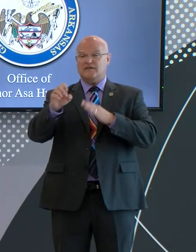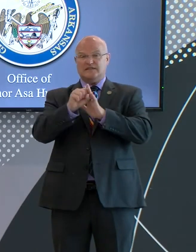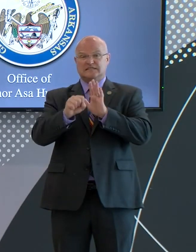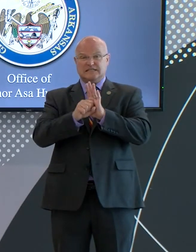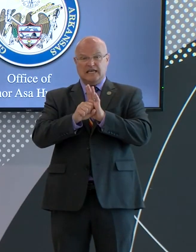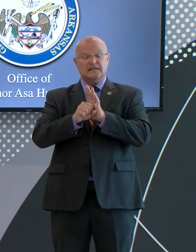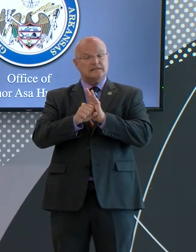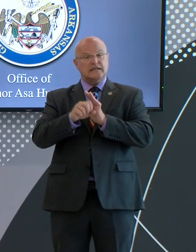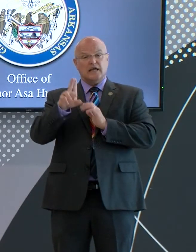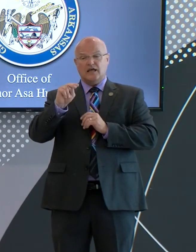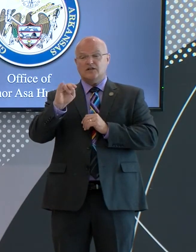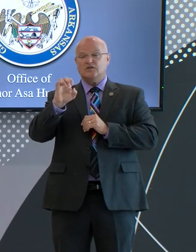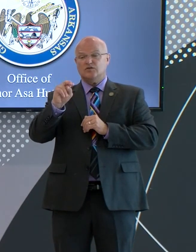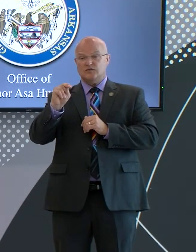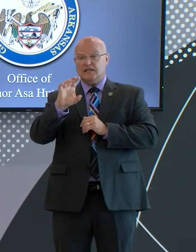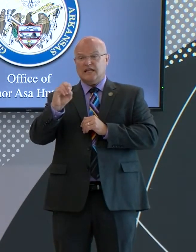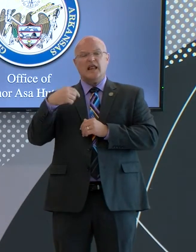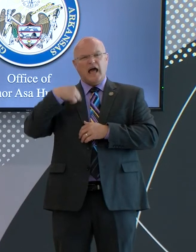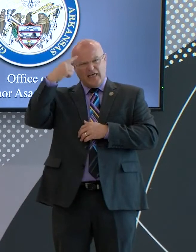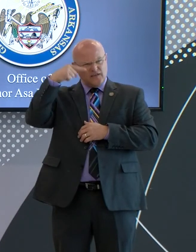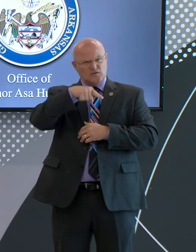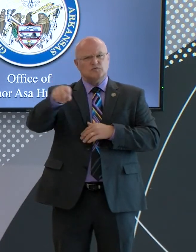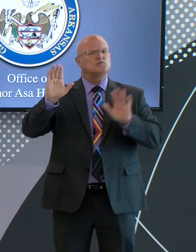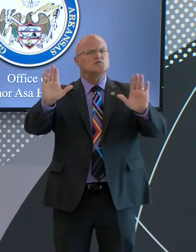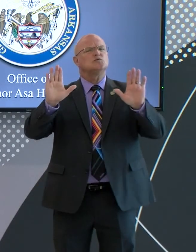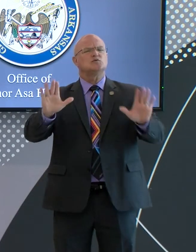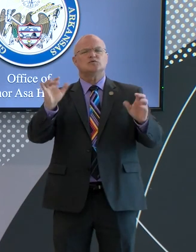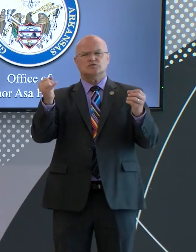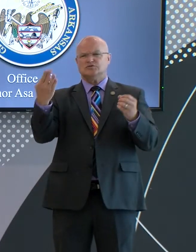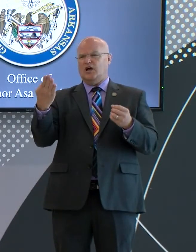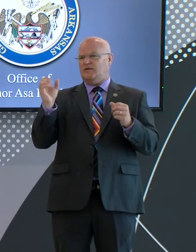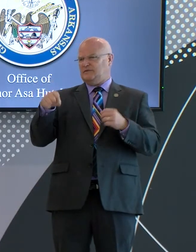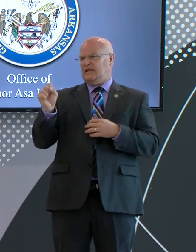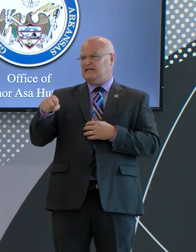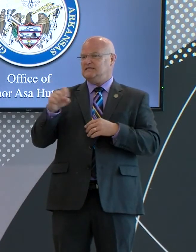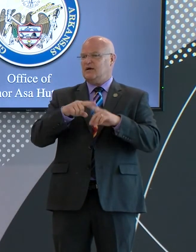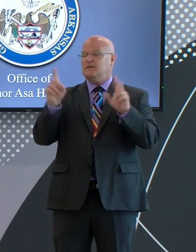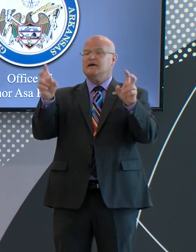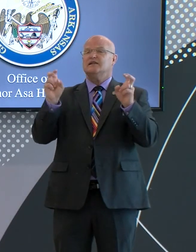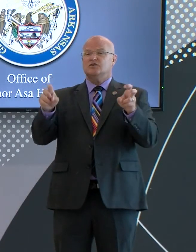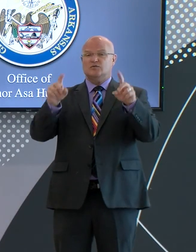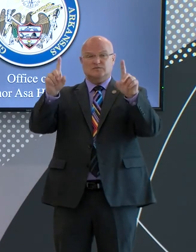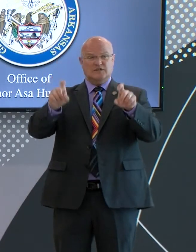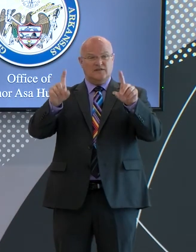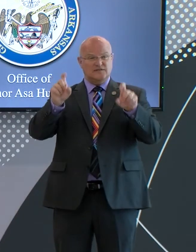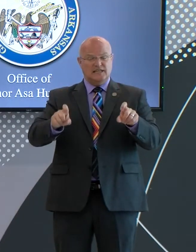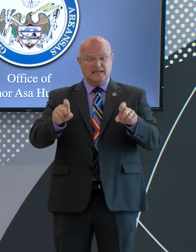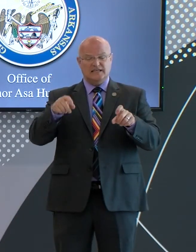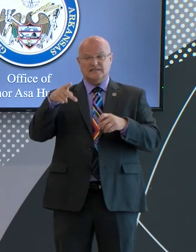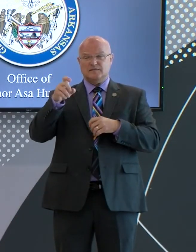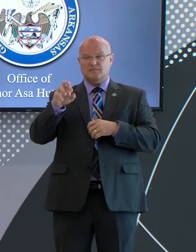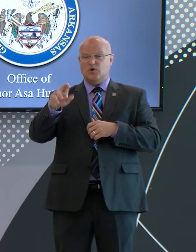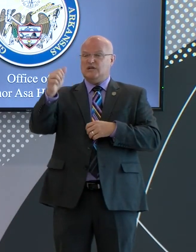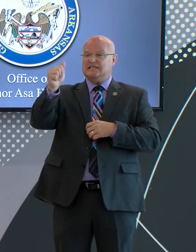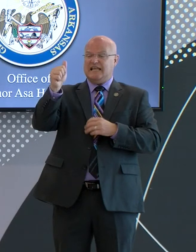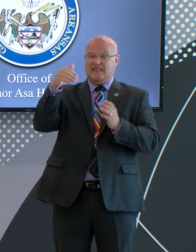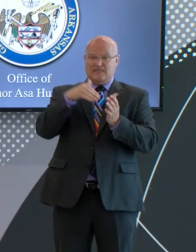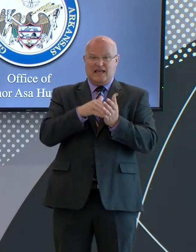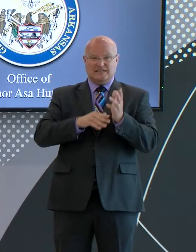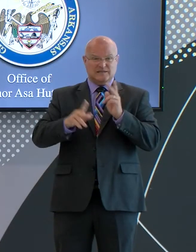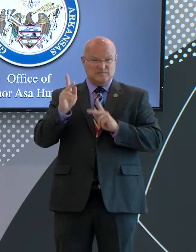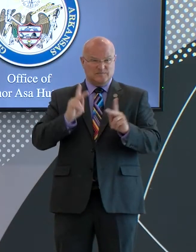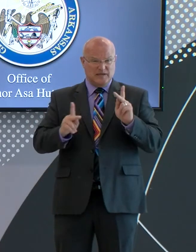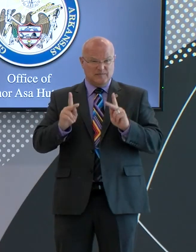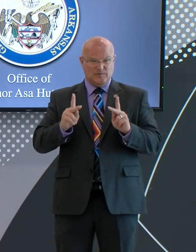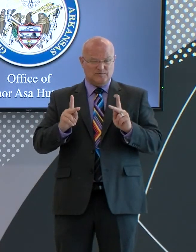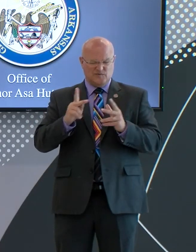Union County. Again, I think you all are doing a good job, but in terms of tests per 10,000 people, sort of